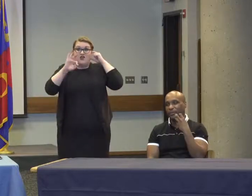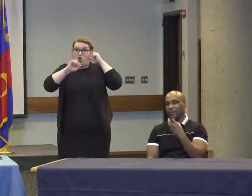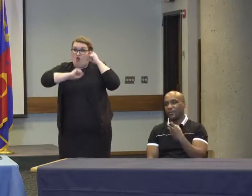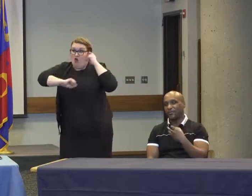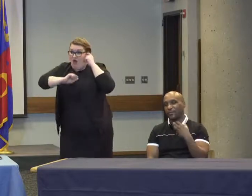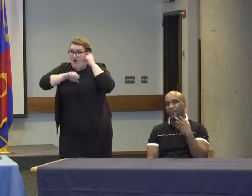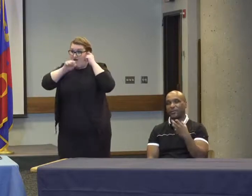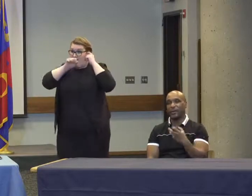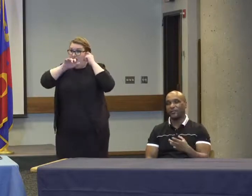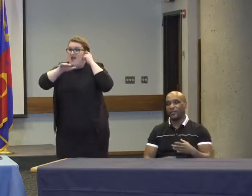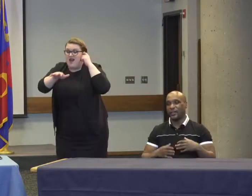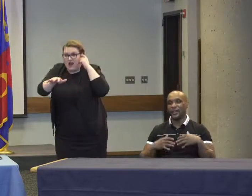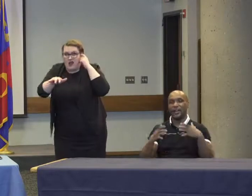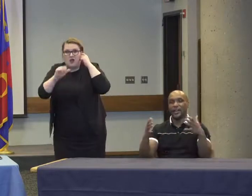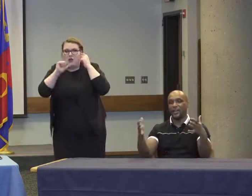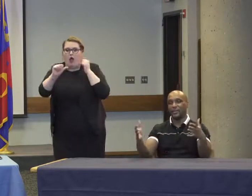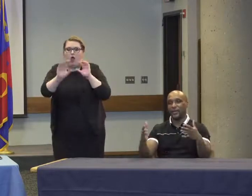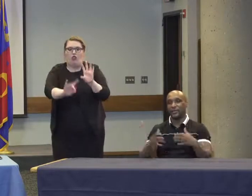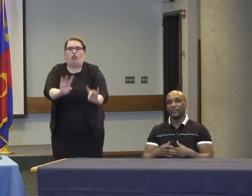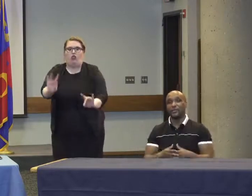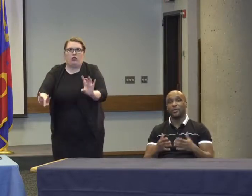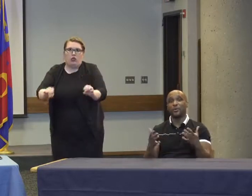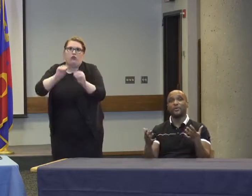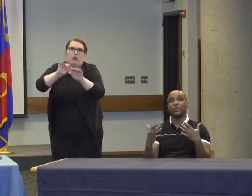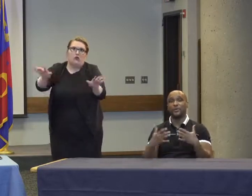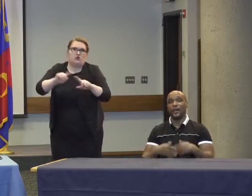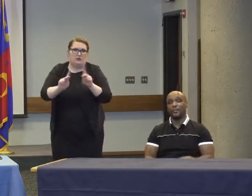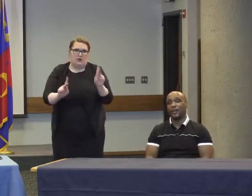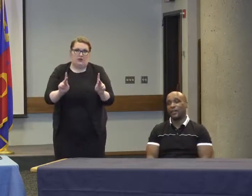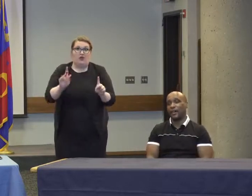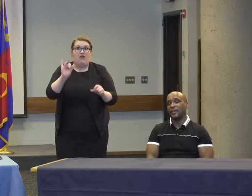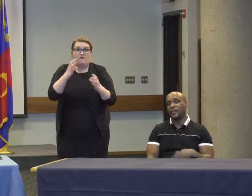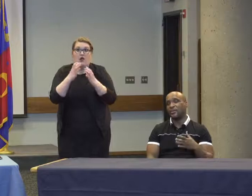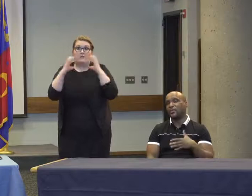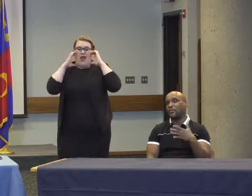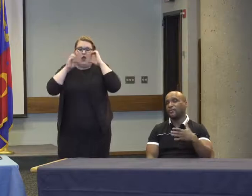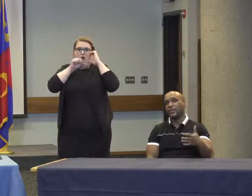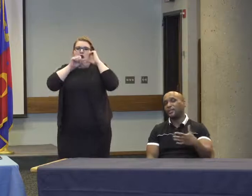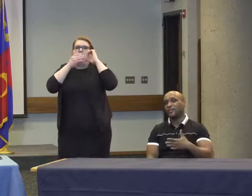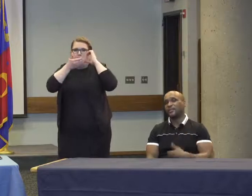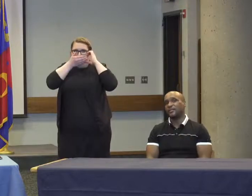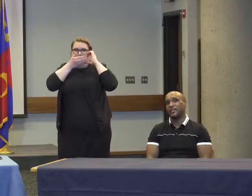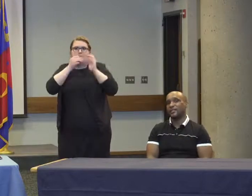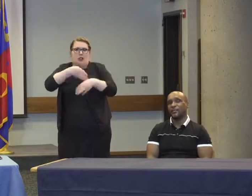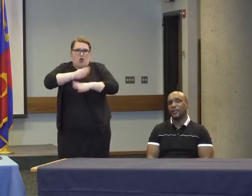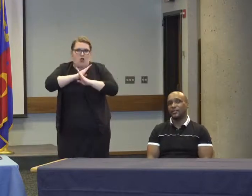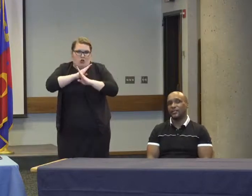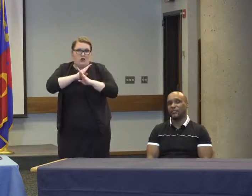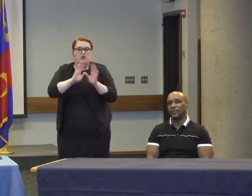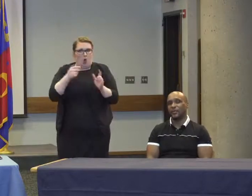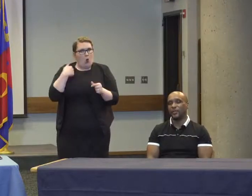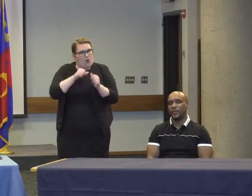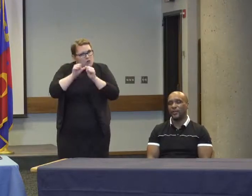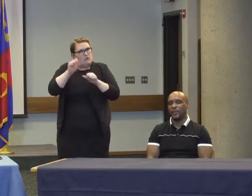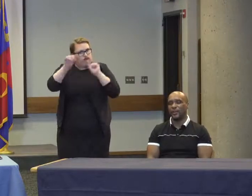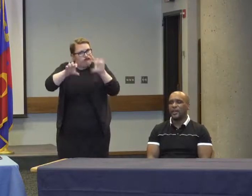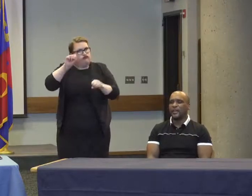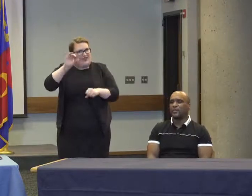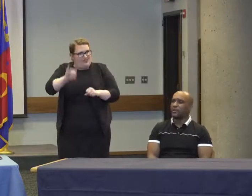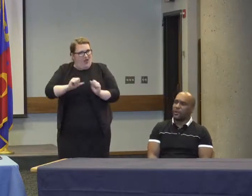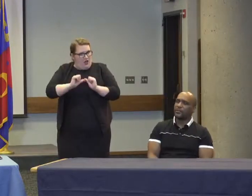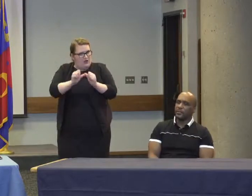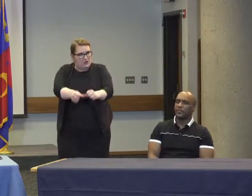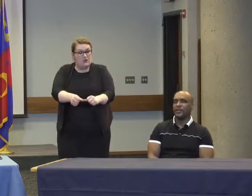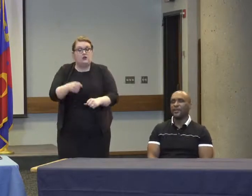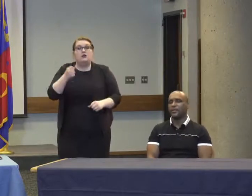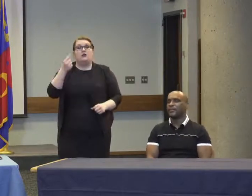droplets that would come from you coughing and expressing into the world would be blocked by that. So we've been consistent in that message from early on. Now